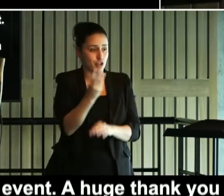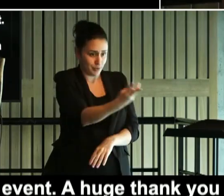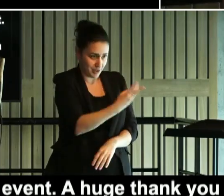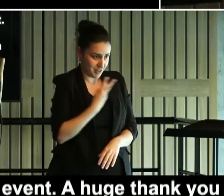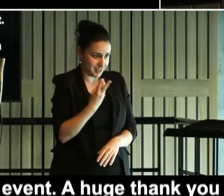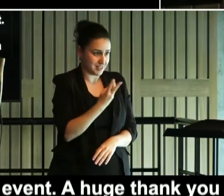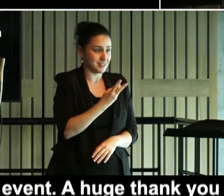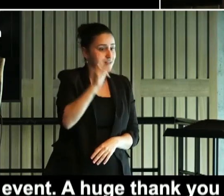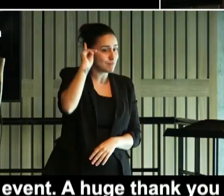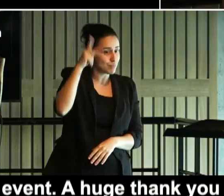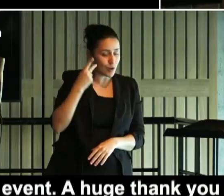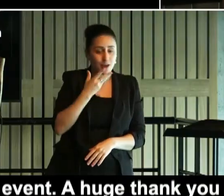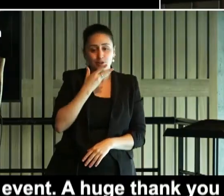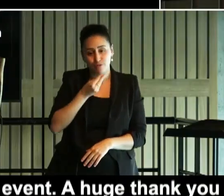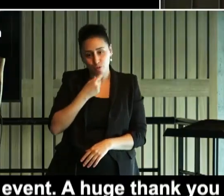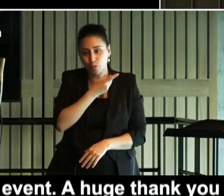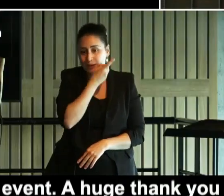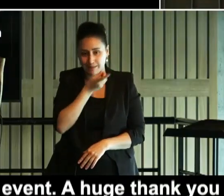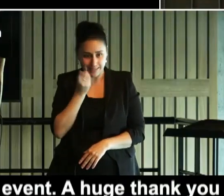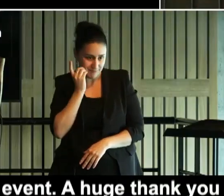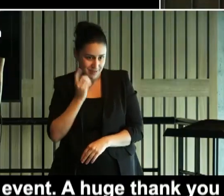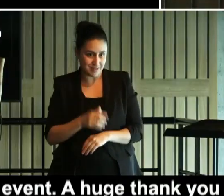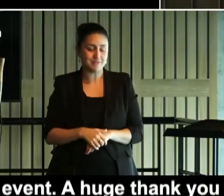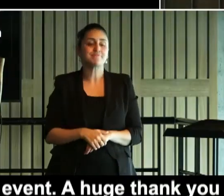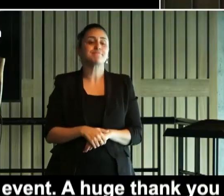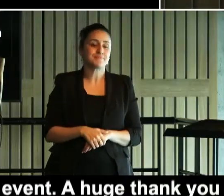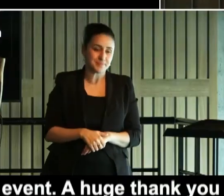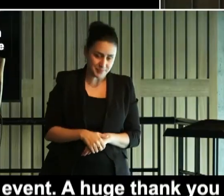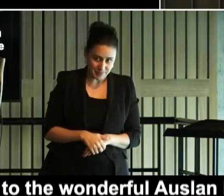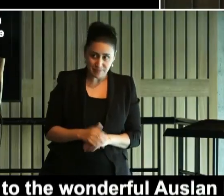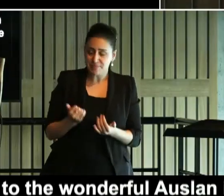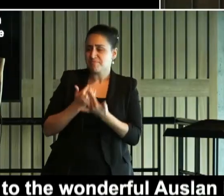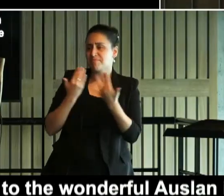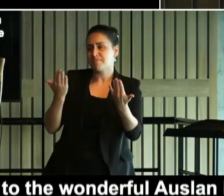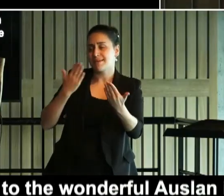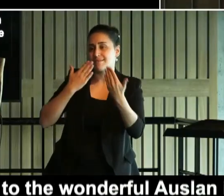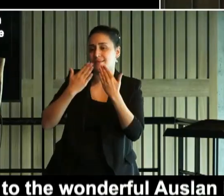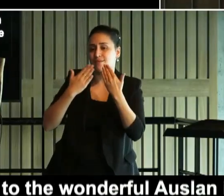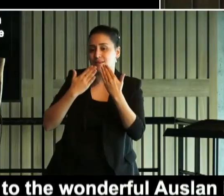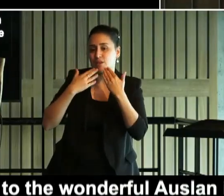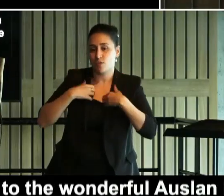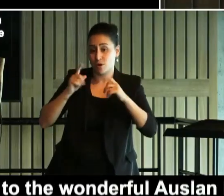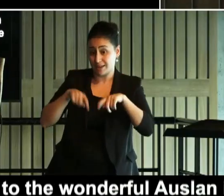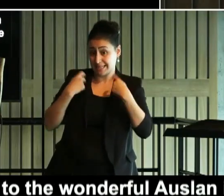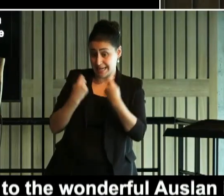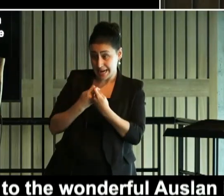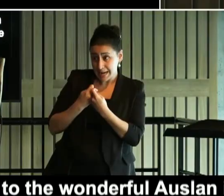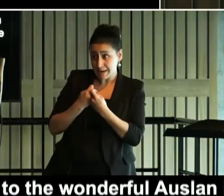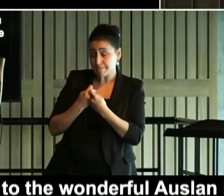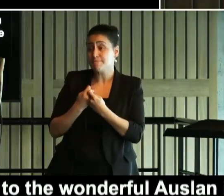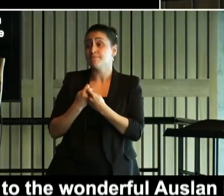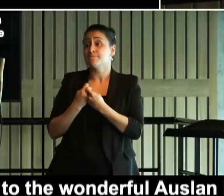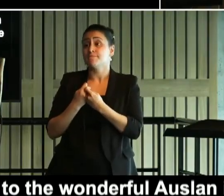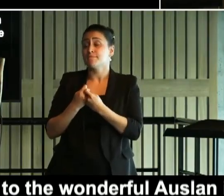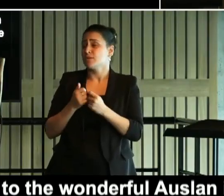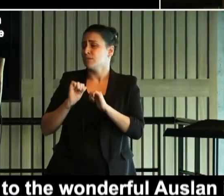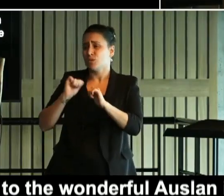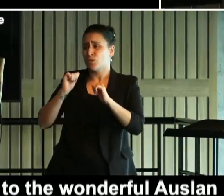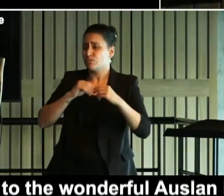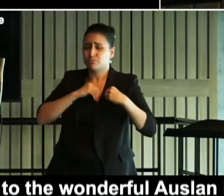Paula. I'd like to give a huge shout out to my team here at Accessible Arts and for all the